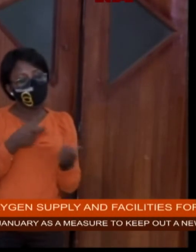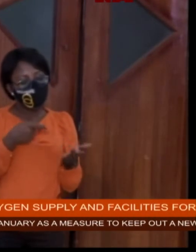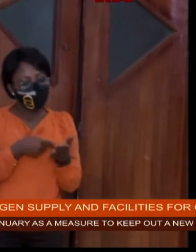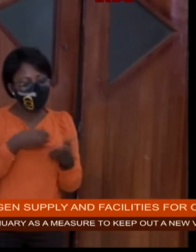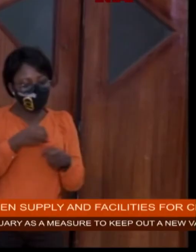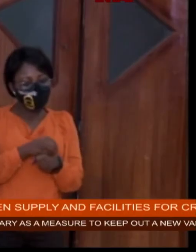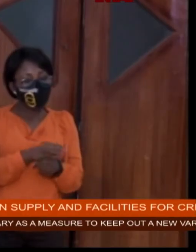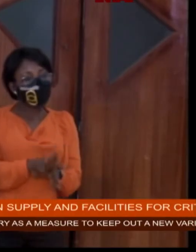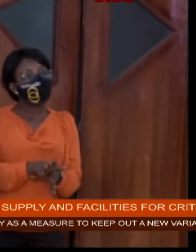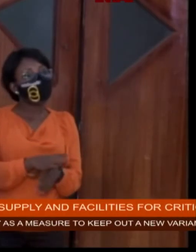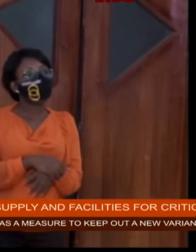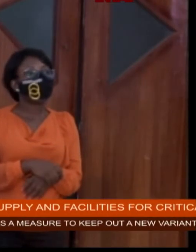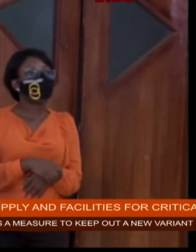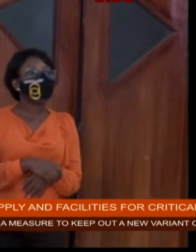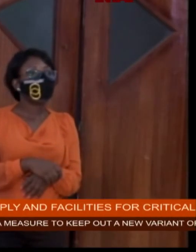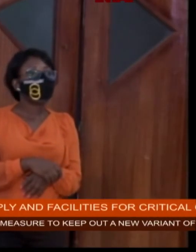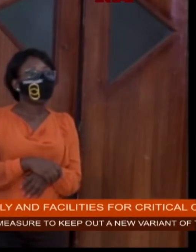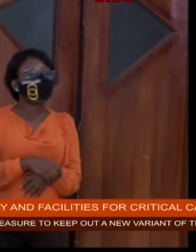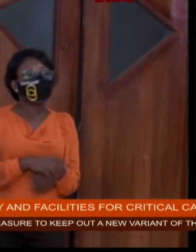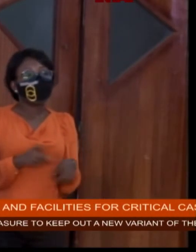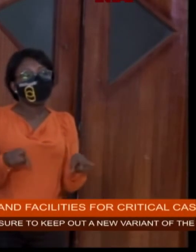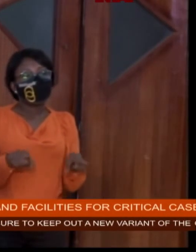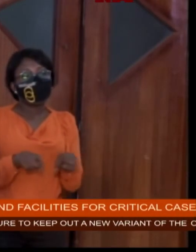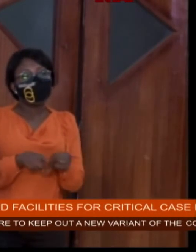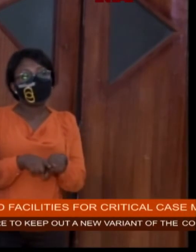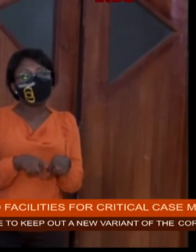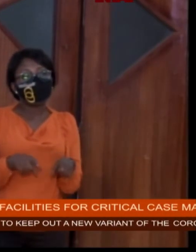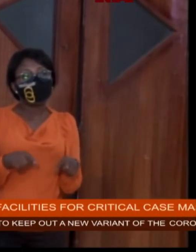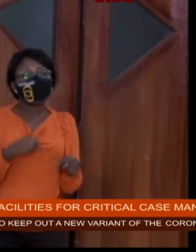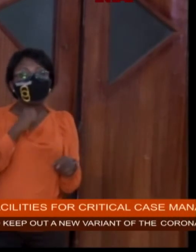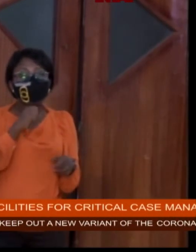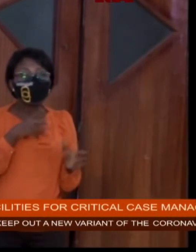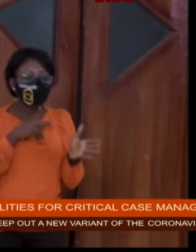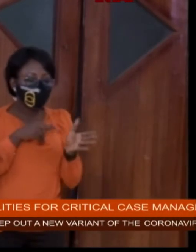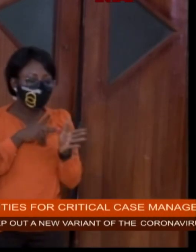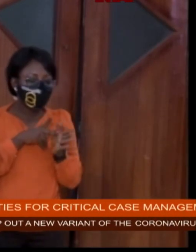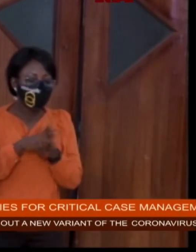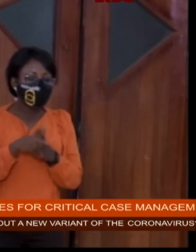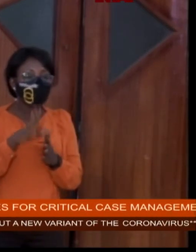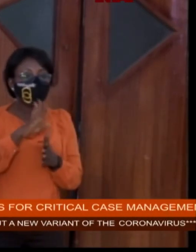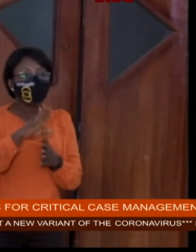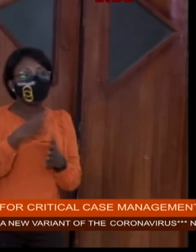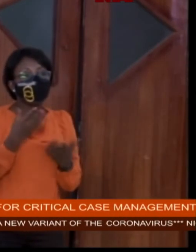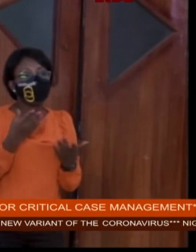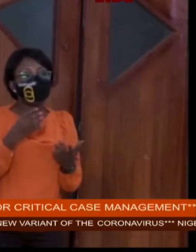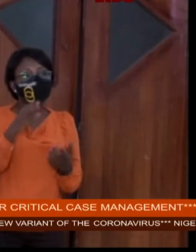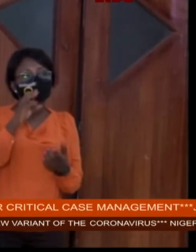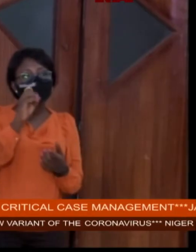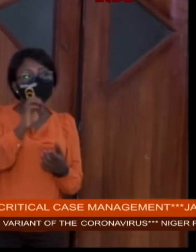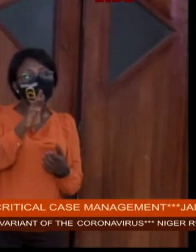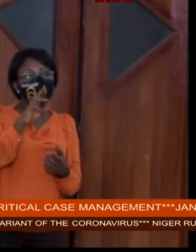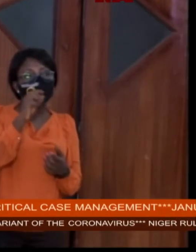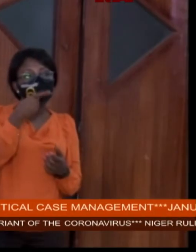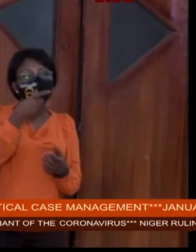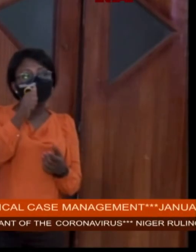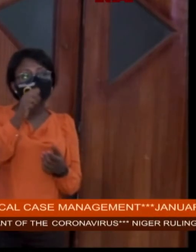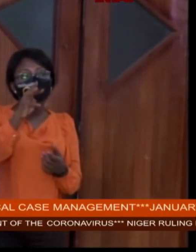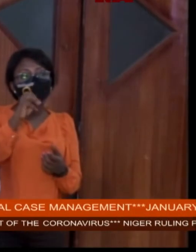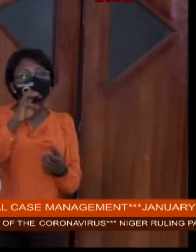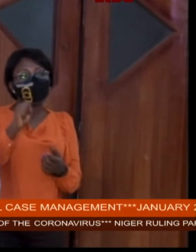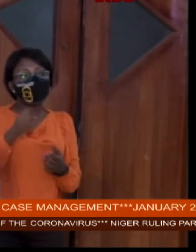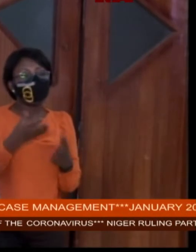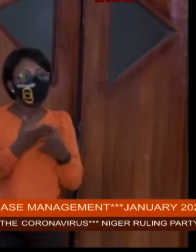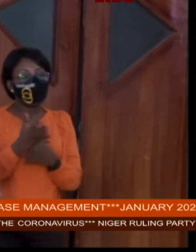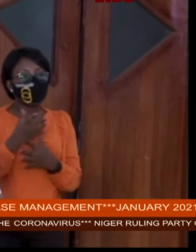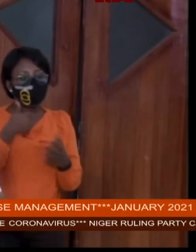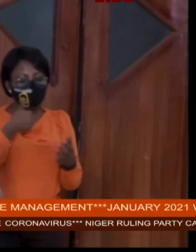virus in you, so as not to kill your vital organs through self-medication. Of